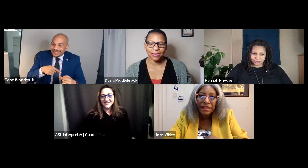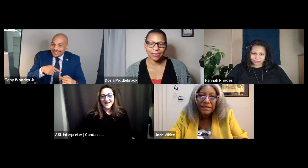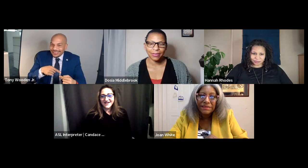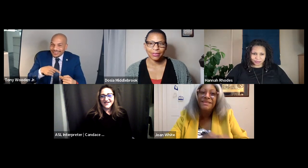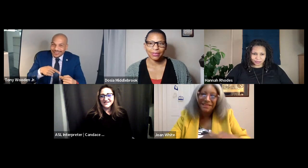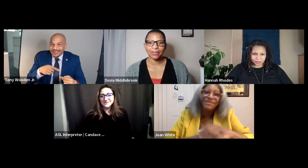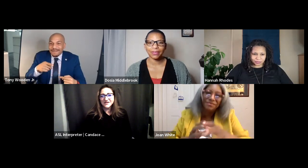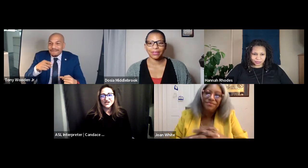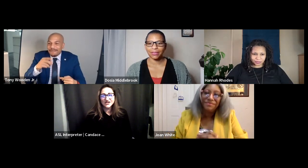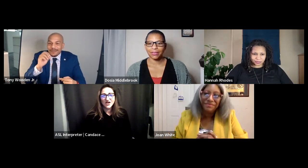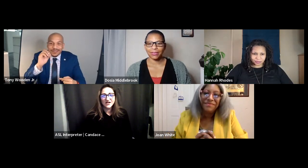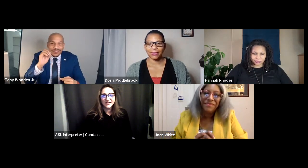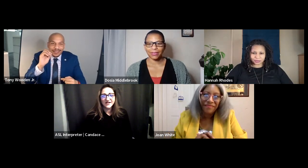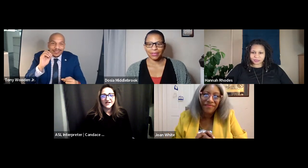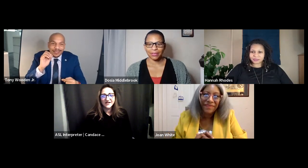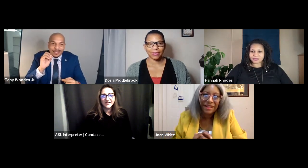Do we know Yeah, if this it seems like person she's needs to sign? struggling.